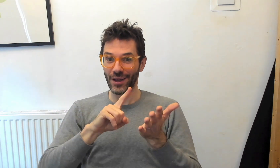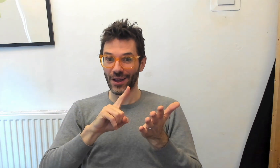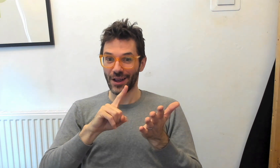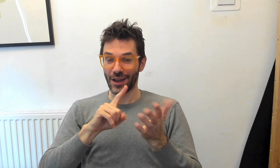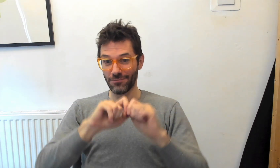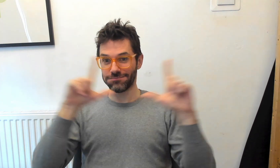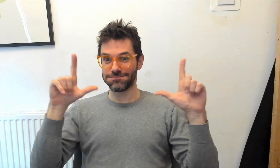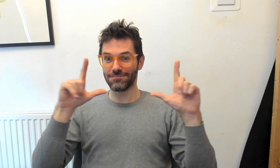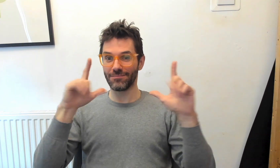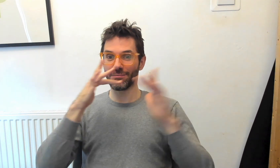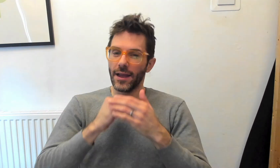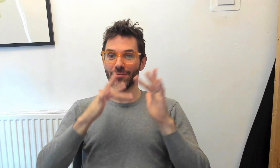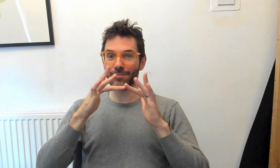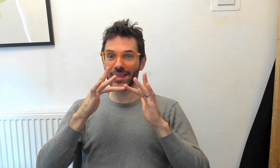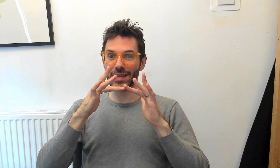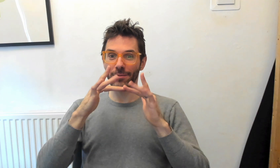So you open up a web browser